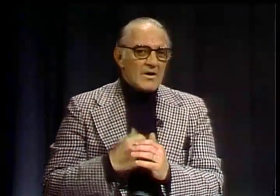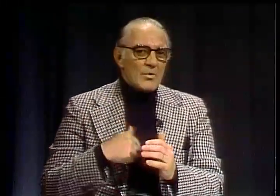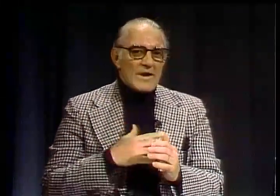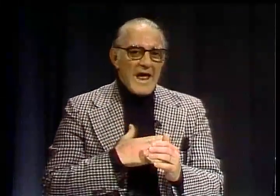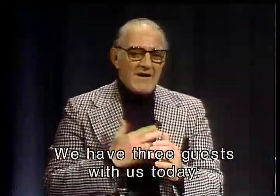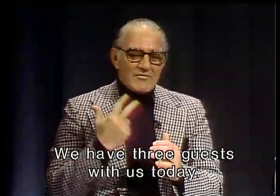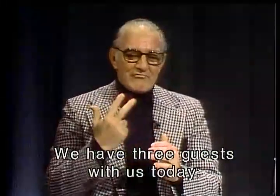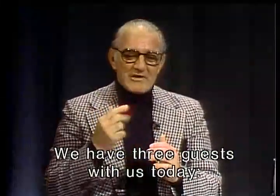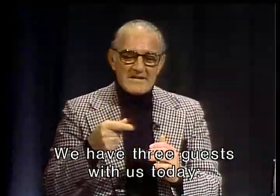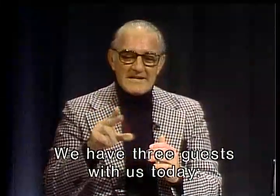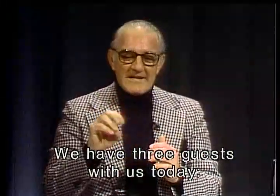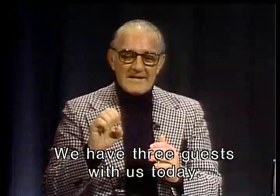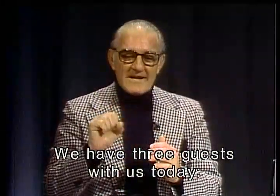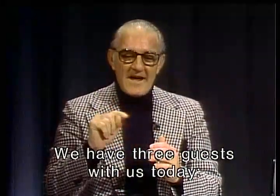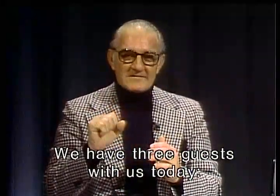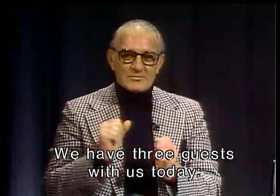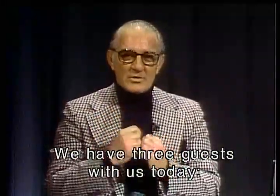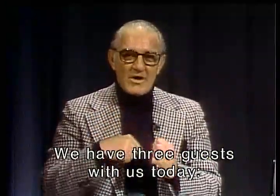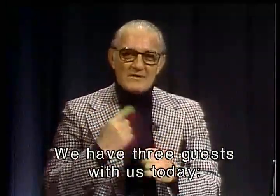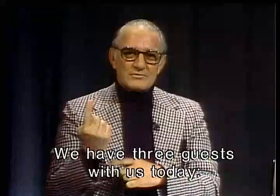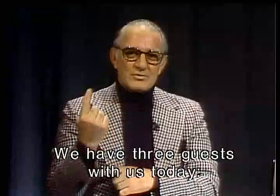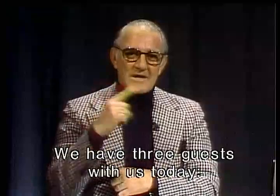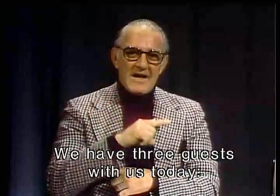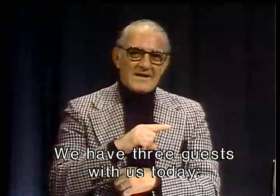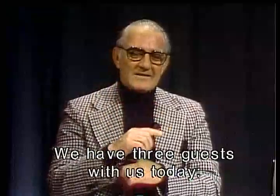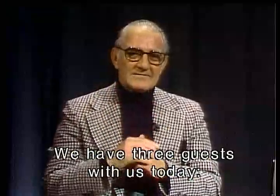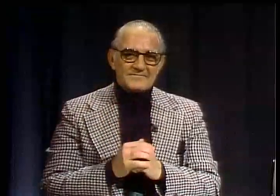We have three guests with us today.